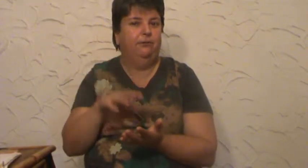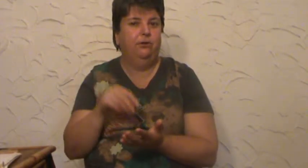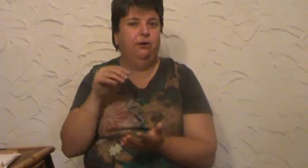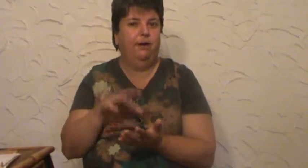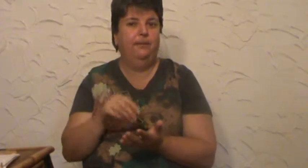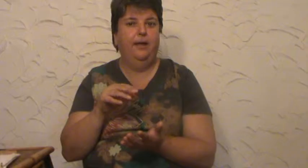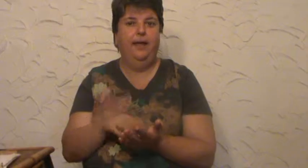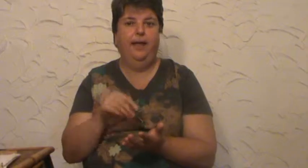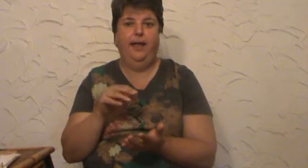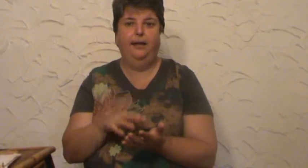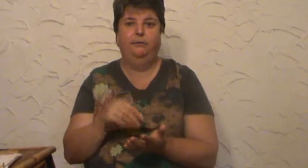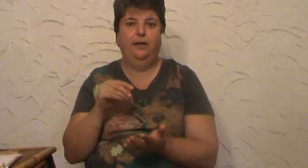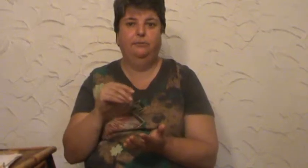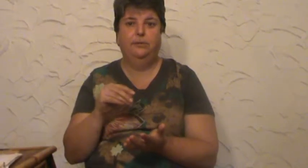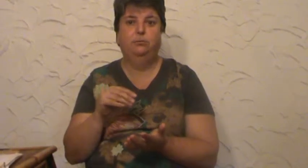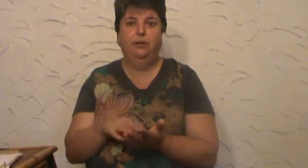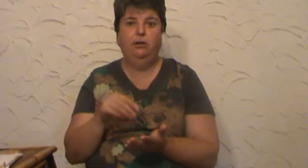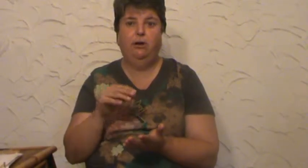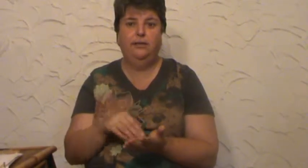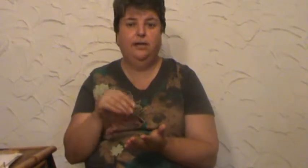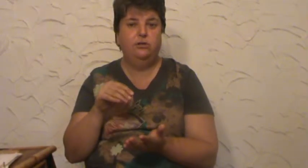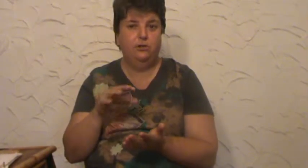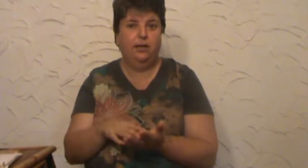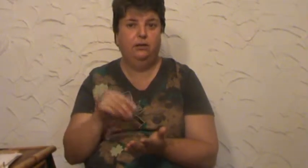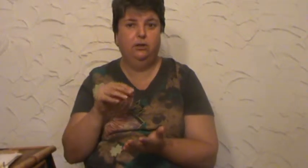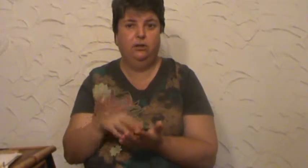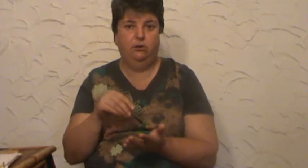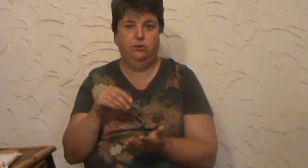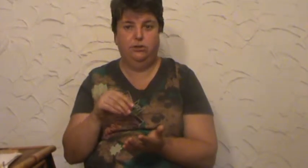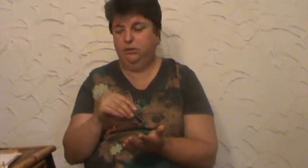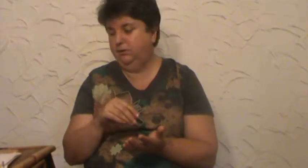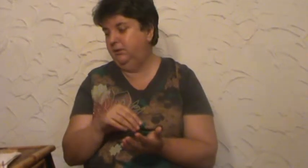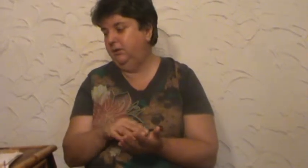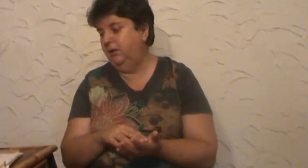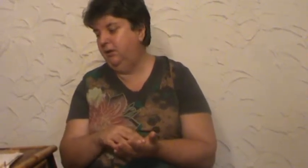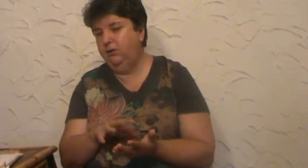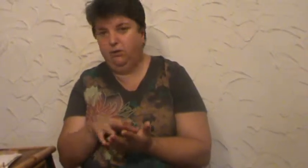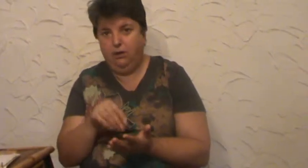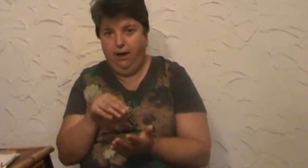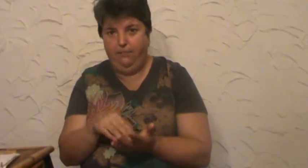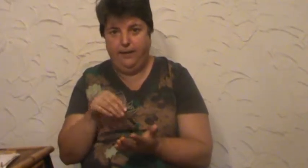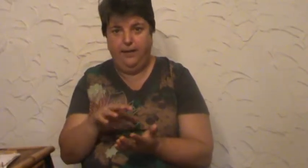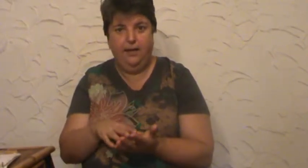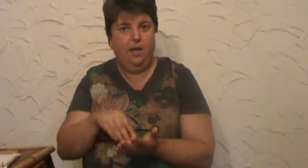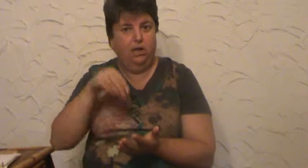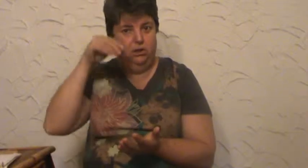further up, and it's really hard to tell, so you got to look close. So copy,